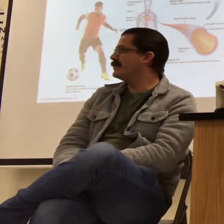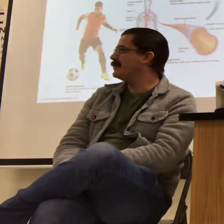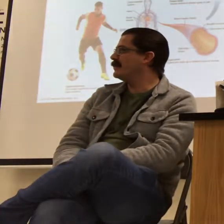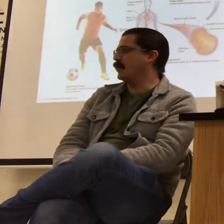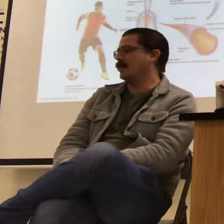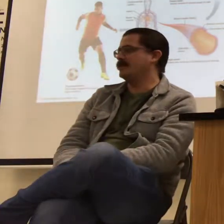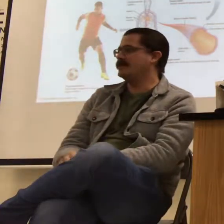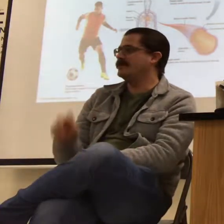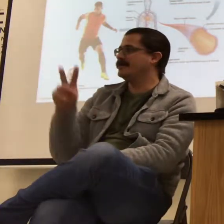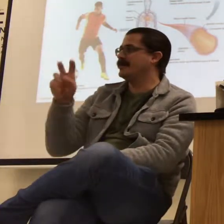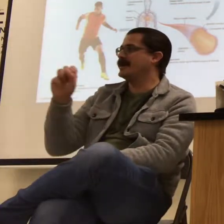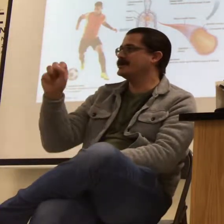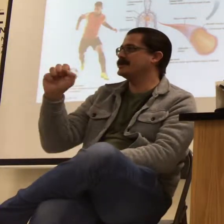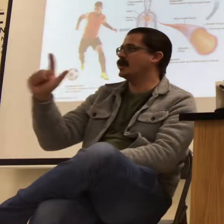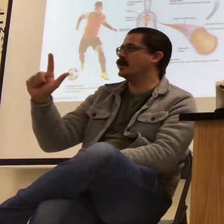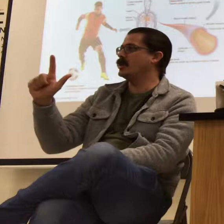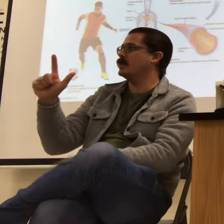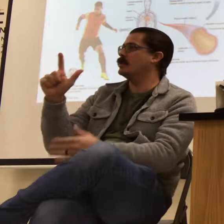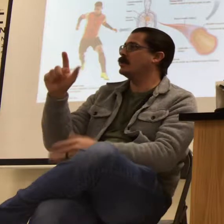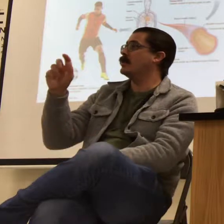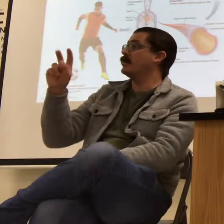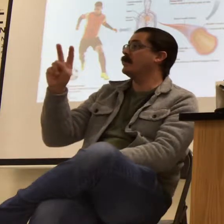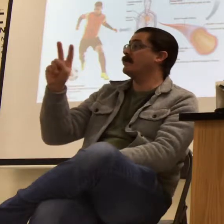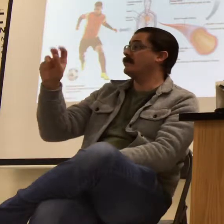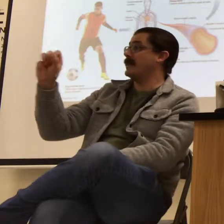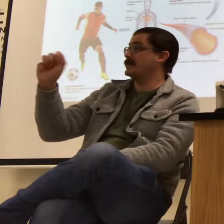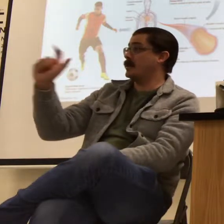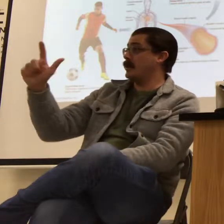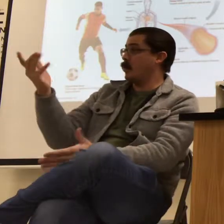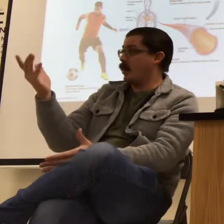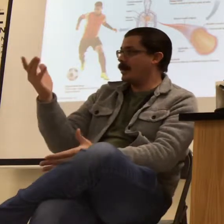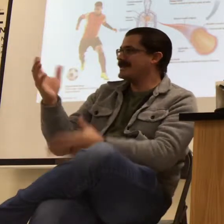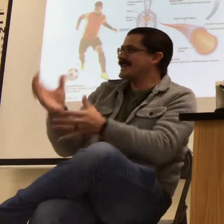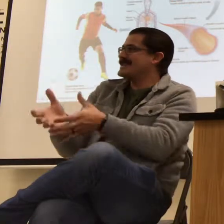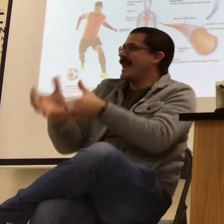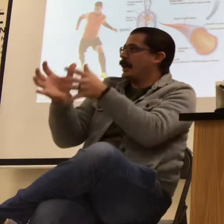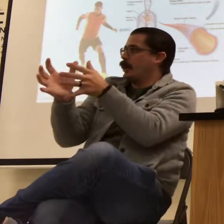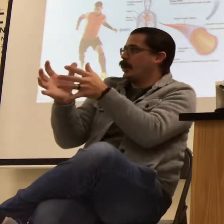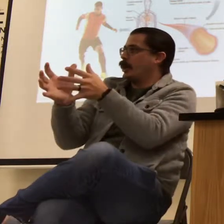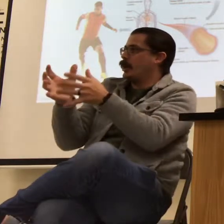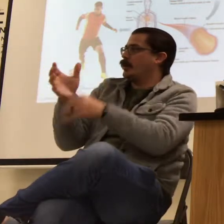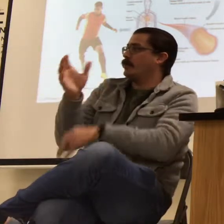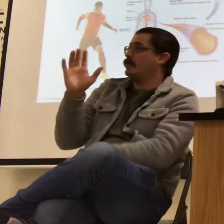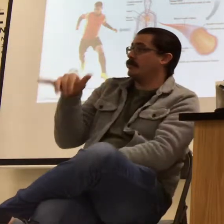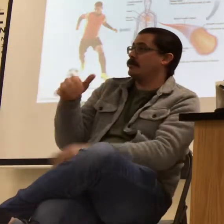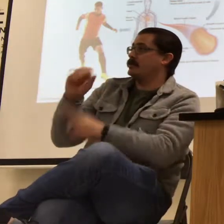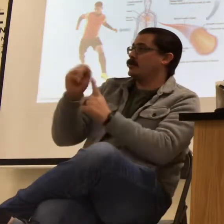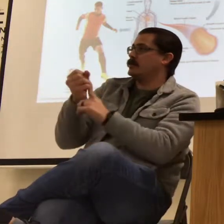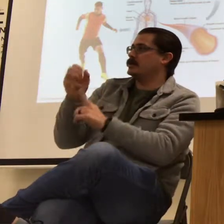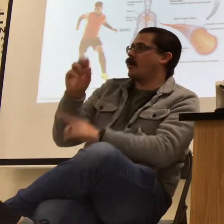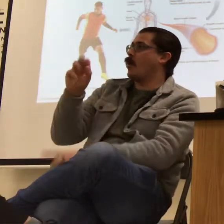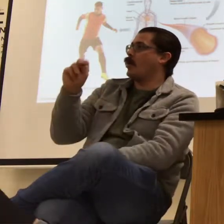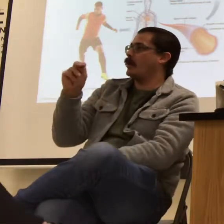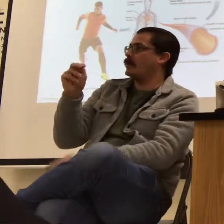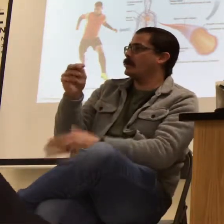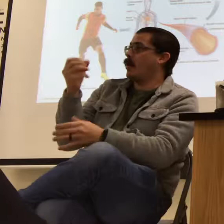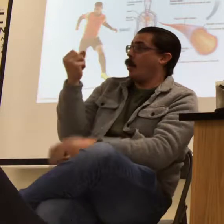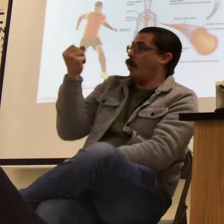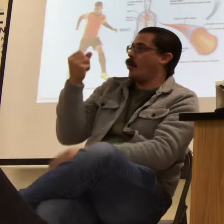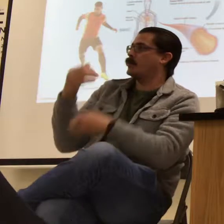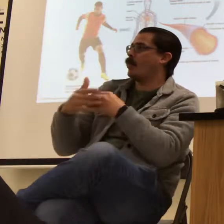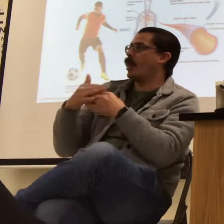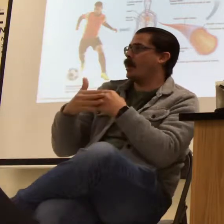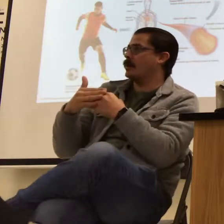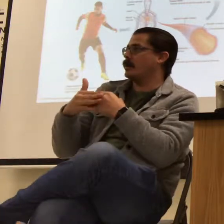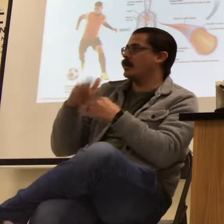A vessel is a container. In this case, the organ is the container for blood, a blood vessel.